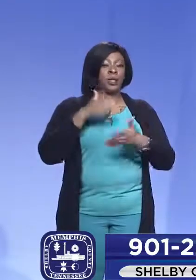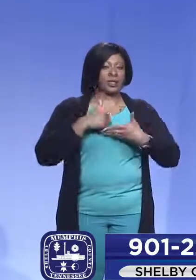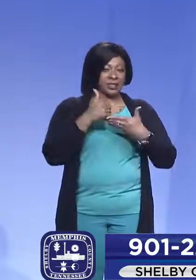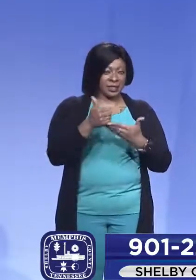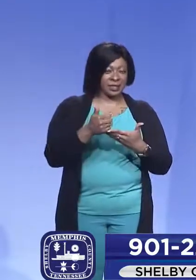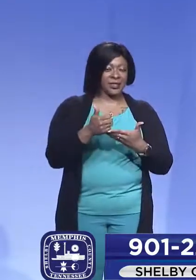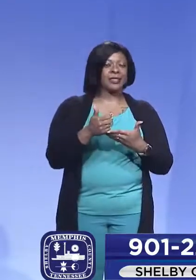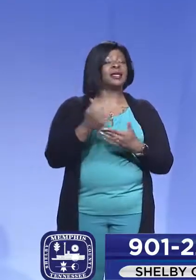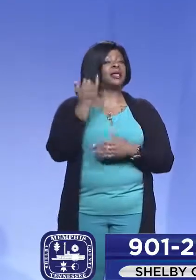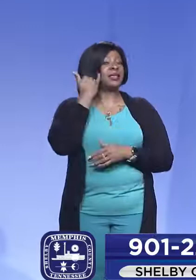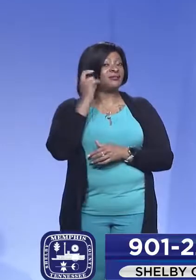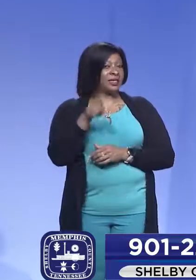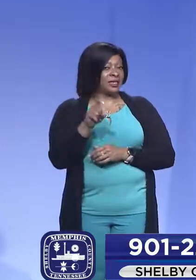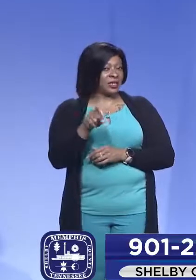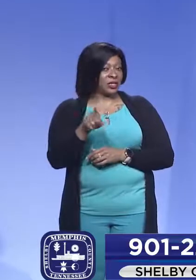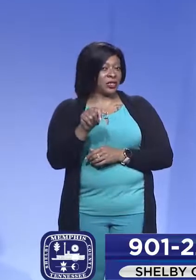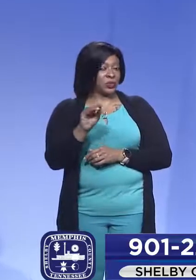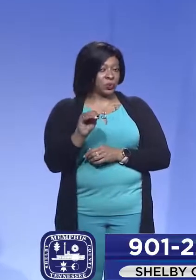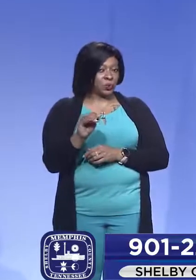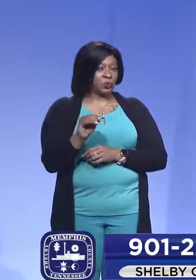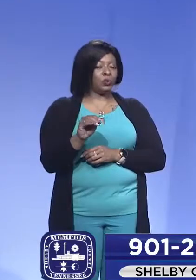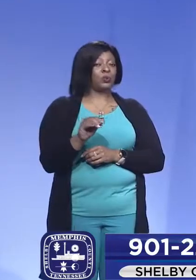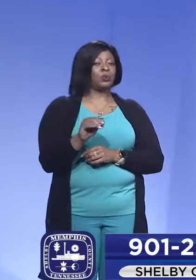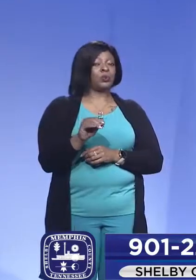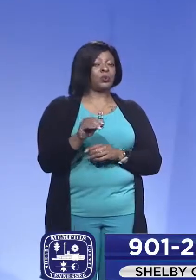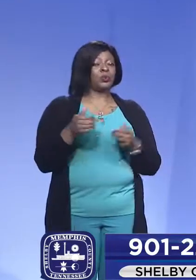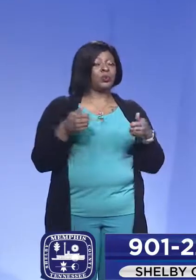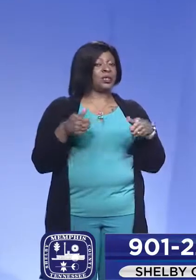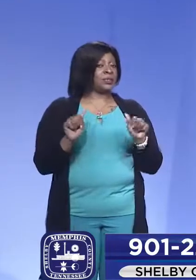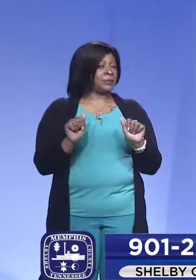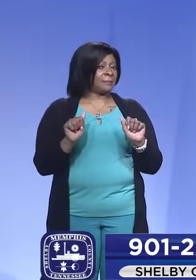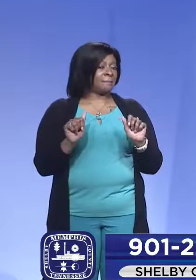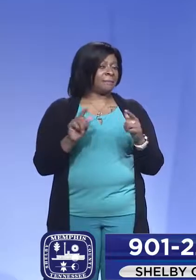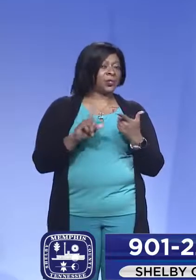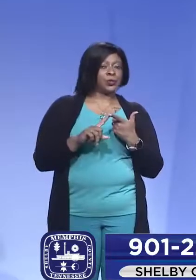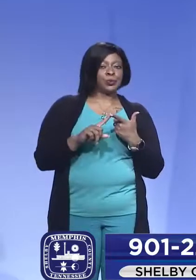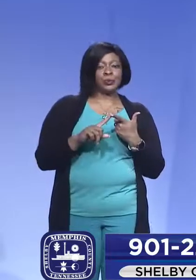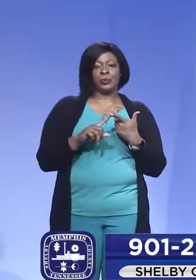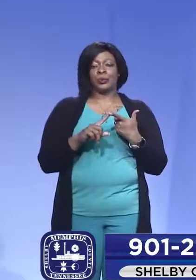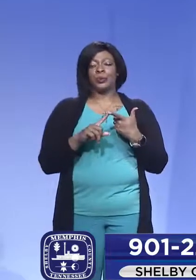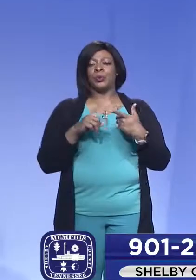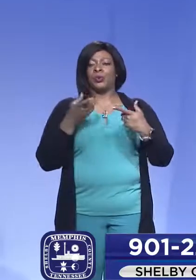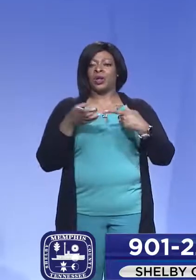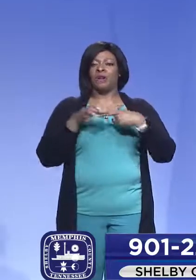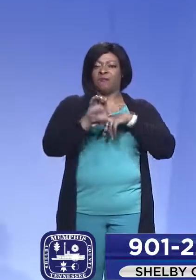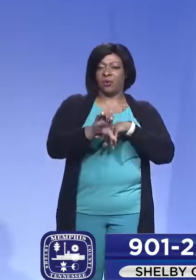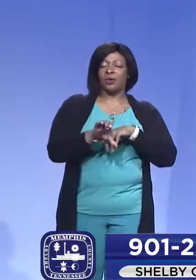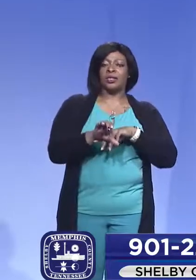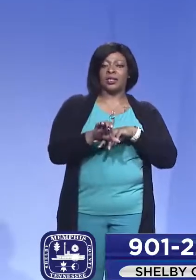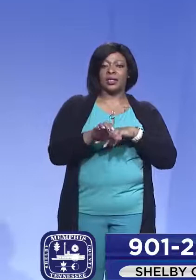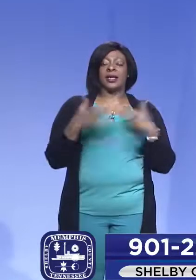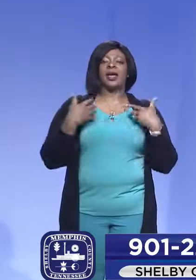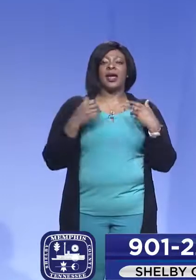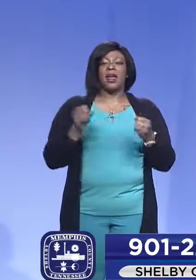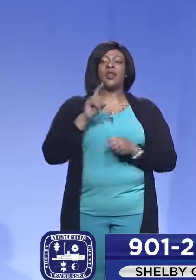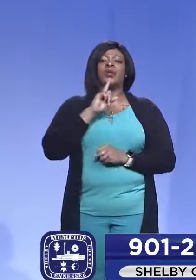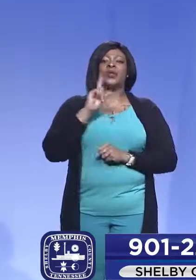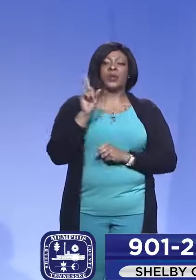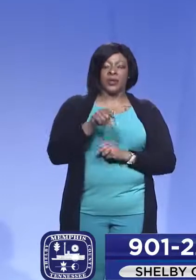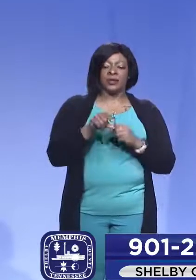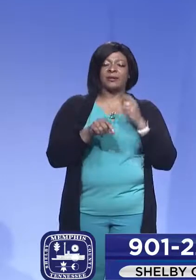assist, if need be, in our attempt to enforce the health